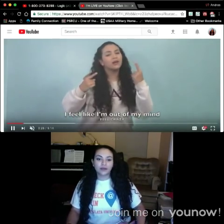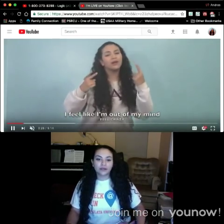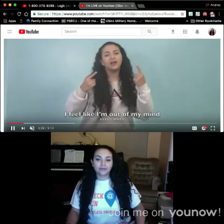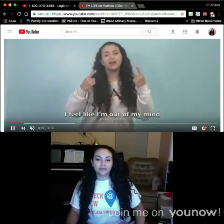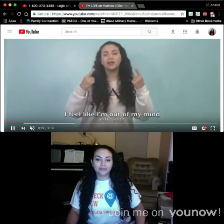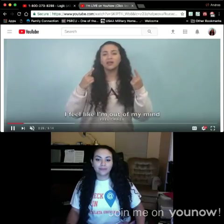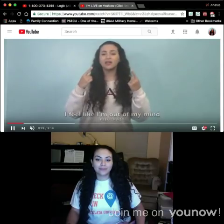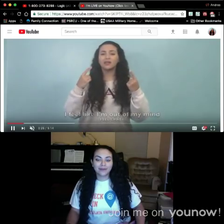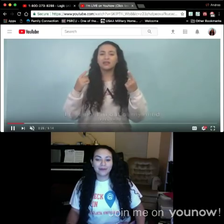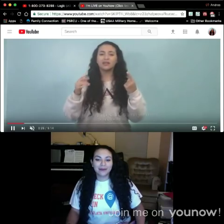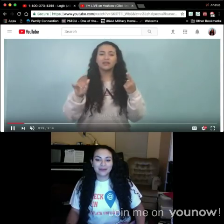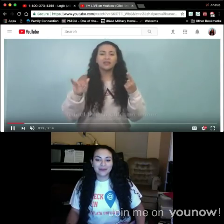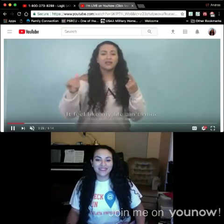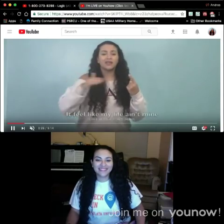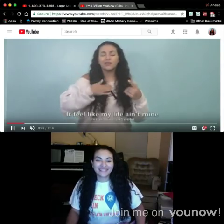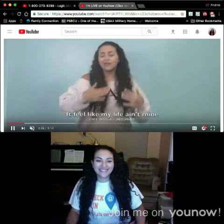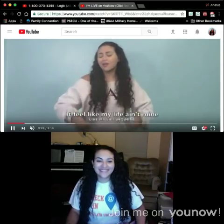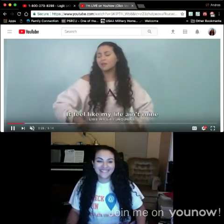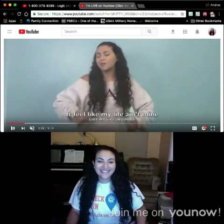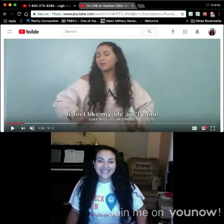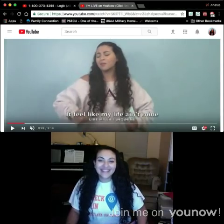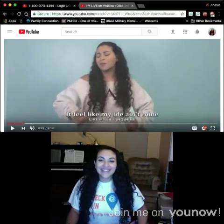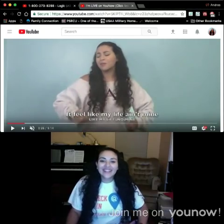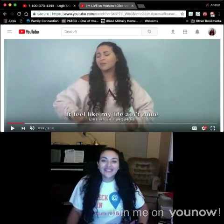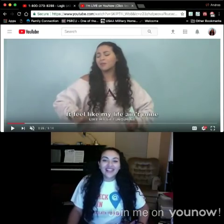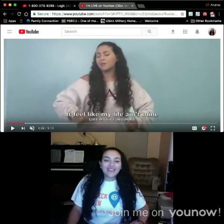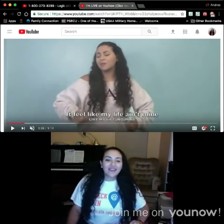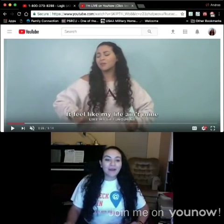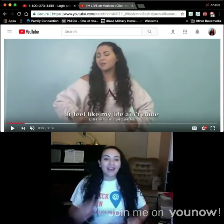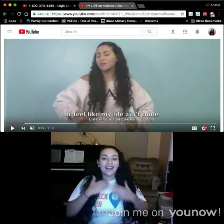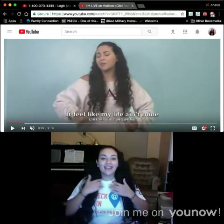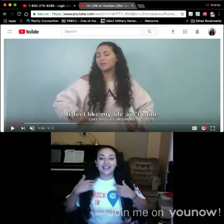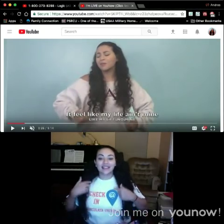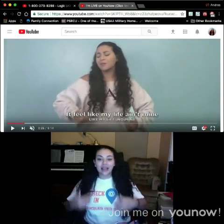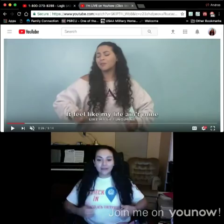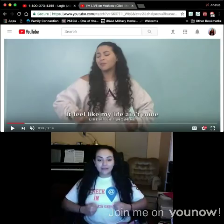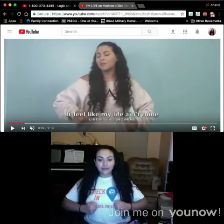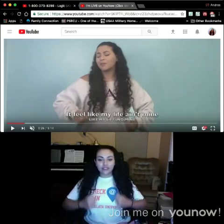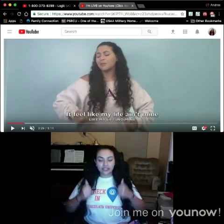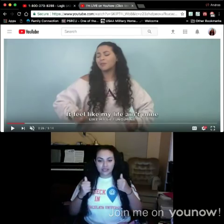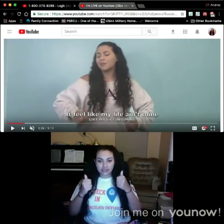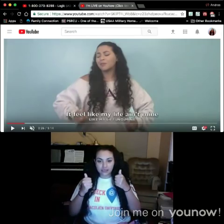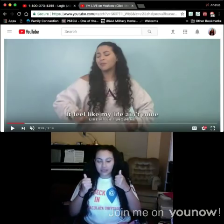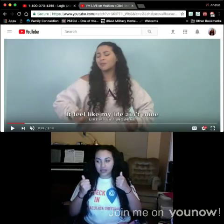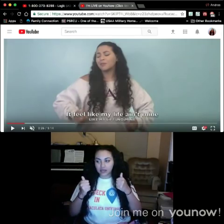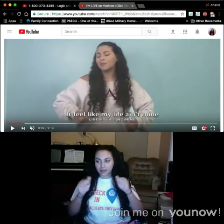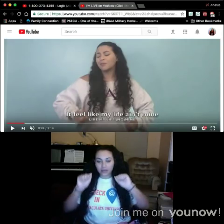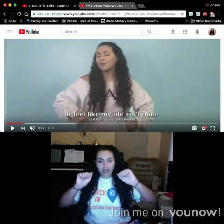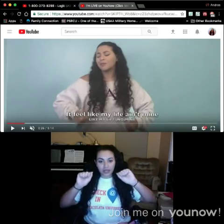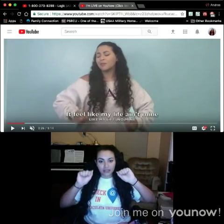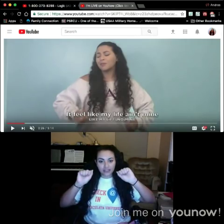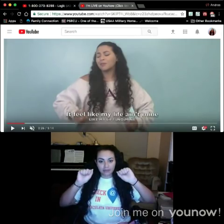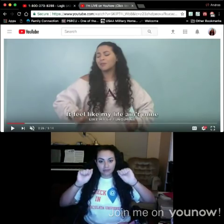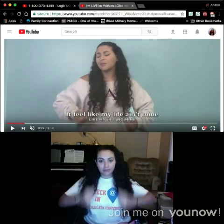hold on. I went back too far. For life ain't mine, I signed life, which is an